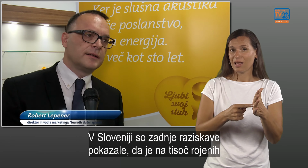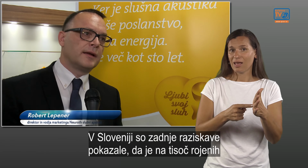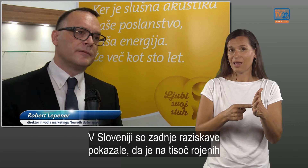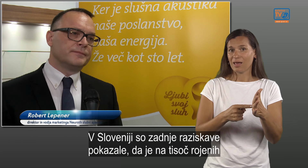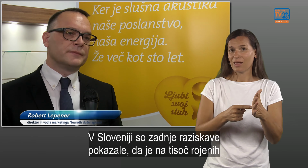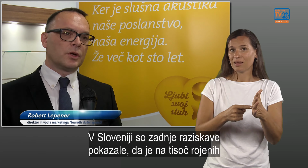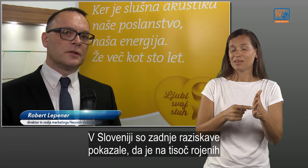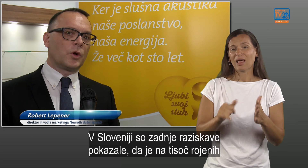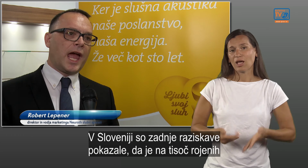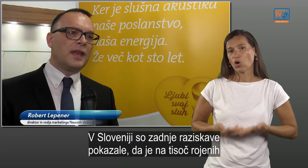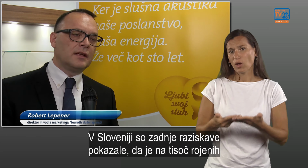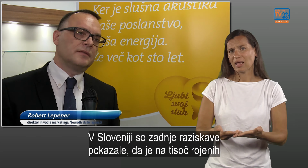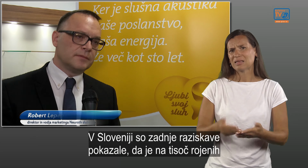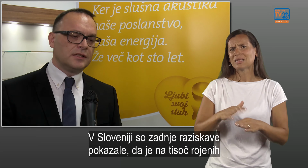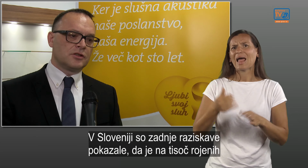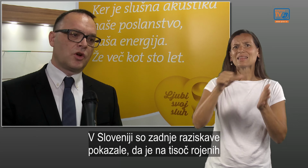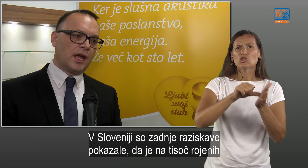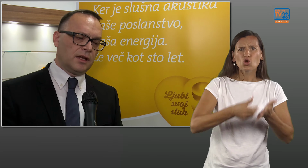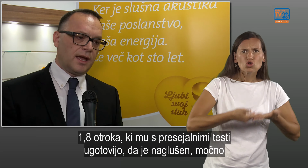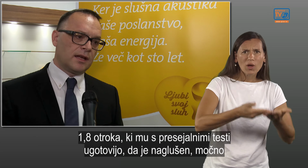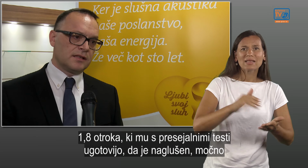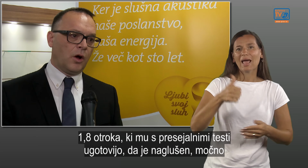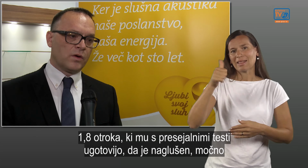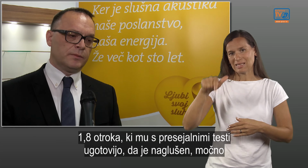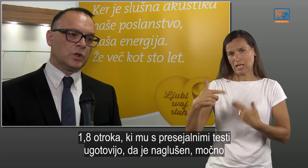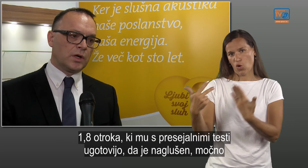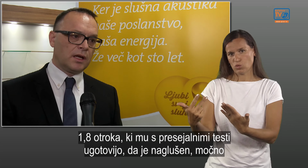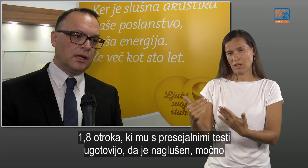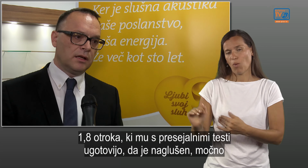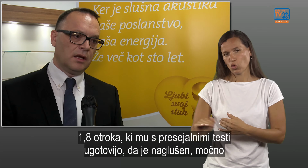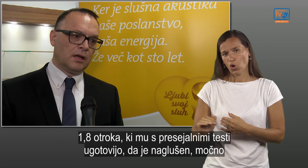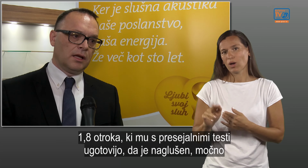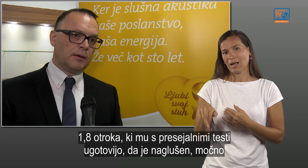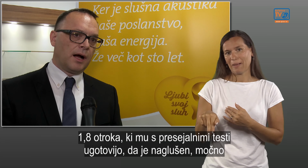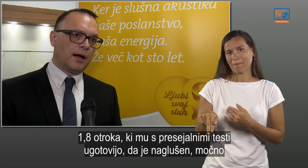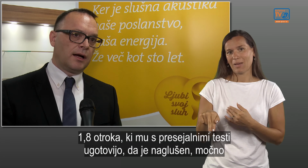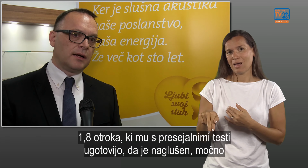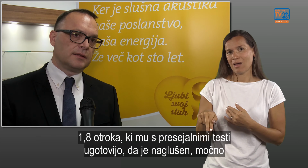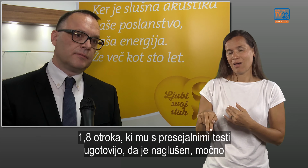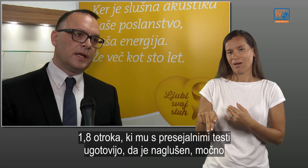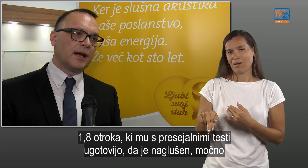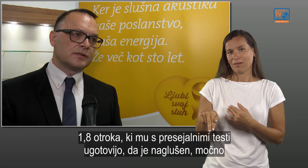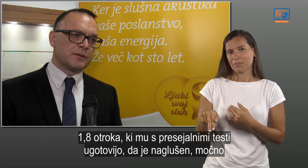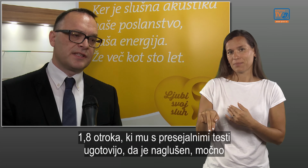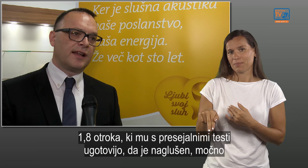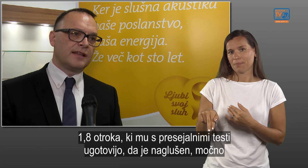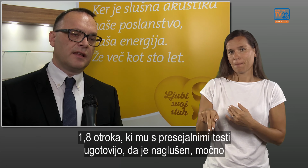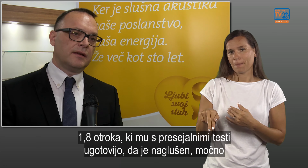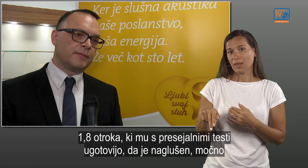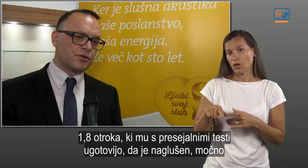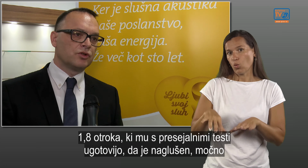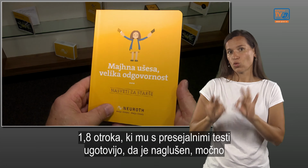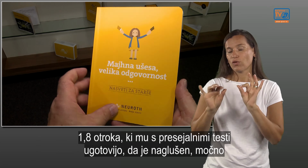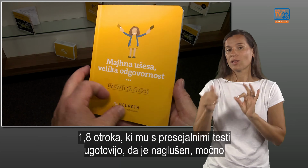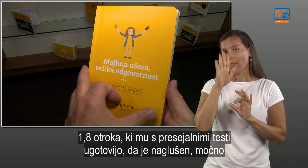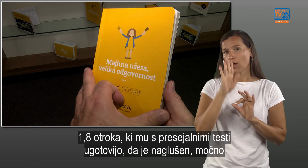da je rojenih, na 1000 rojenih je 1,8 otroka, ki ga skozi presejalne teste